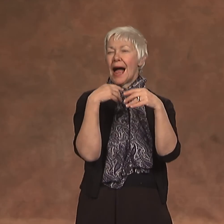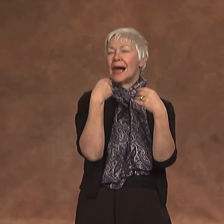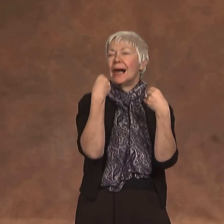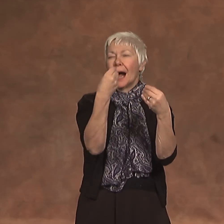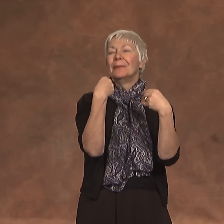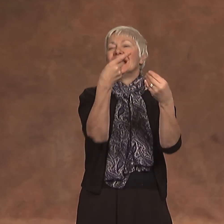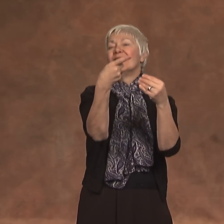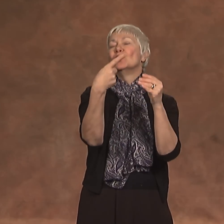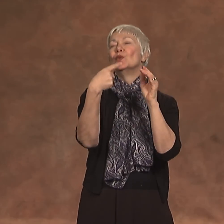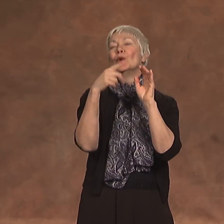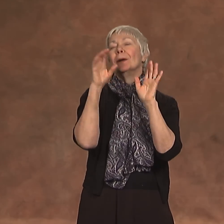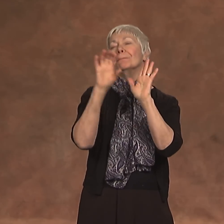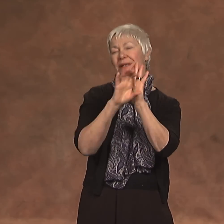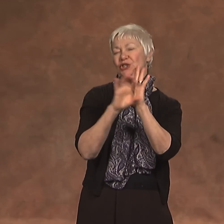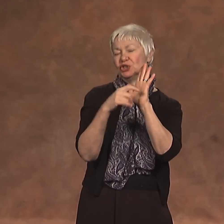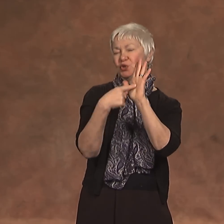you an image to demonstrate that.